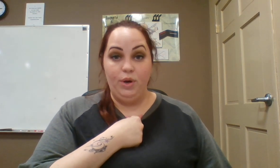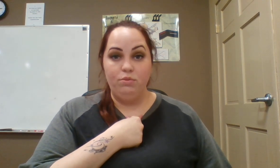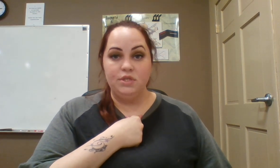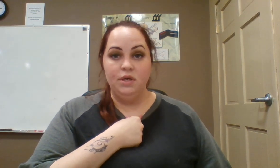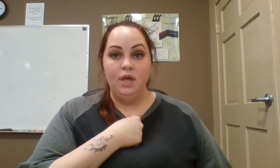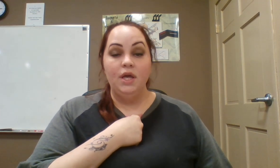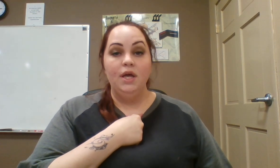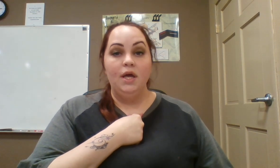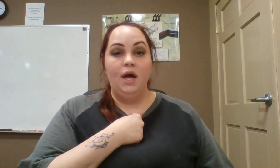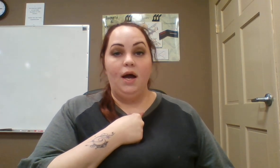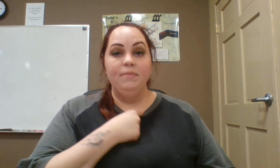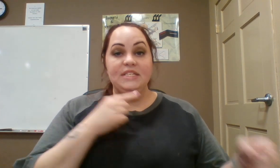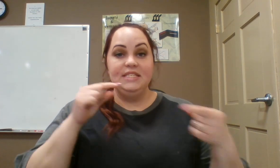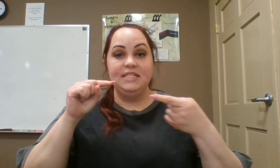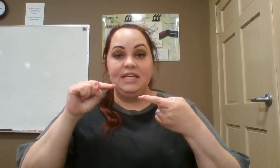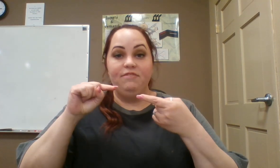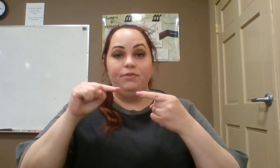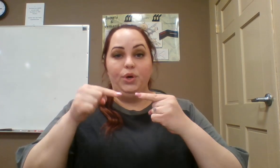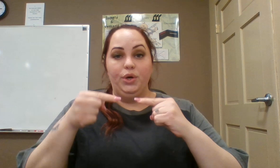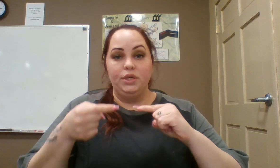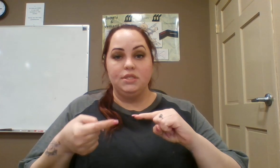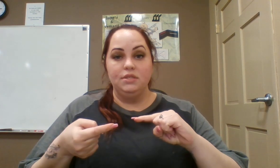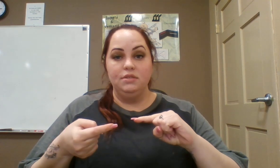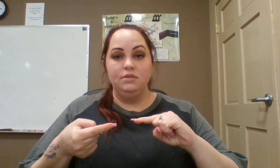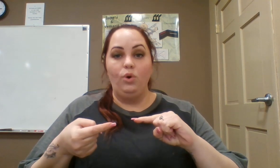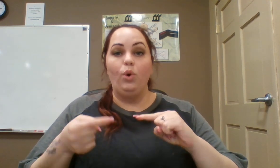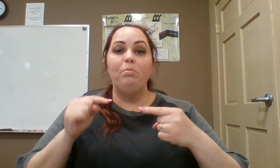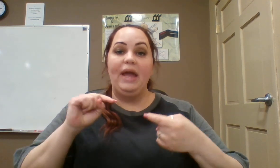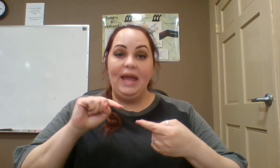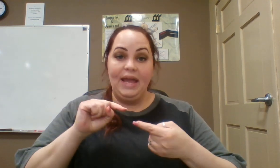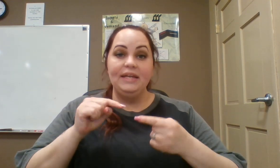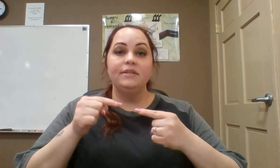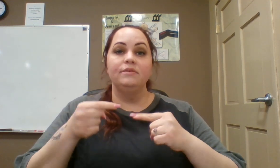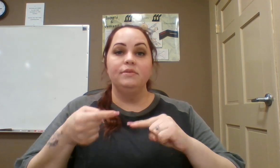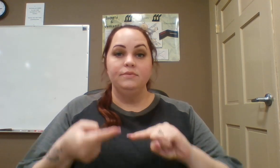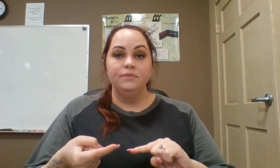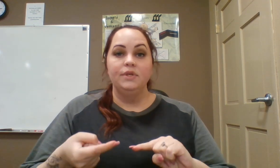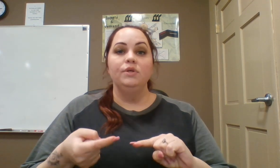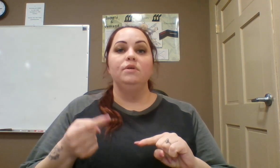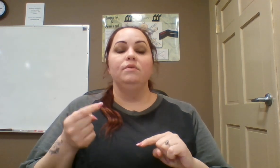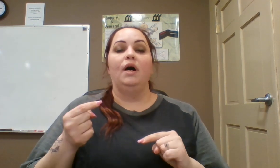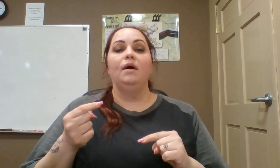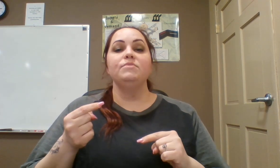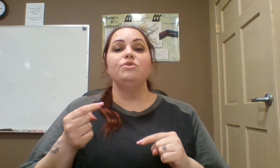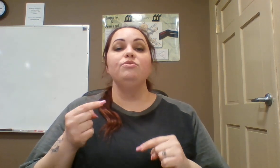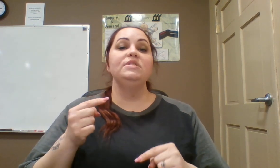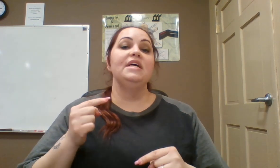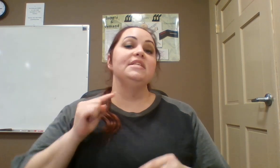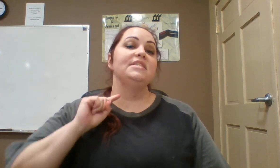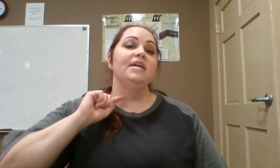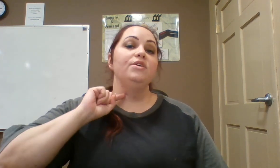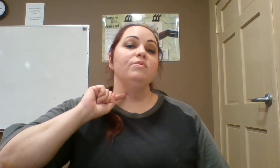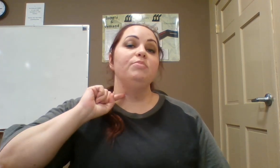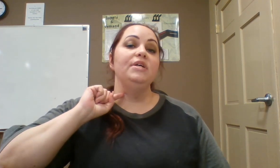throat, this is the sign for hurt or pain. So you would take the sign and you would put it